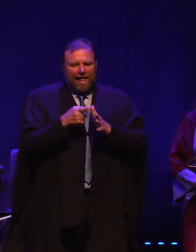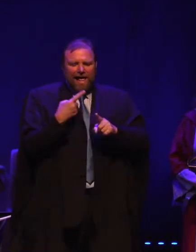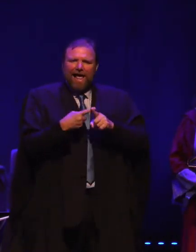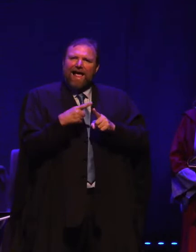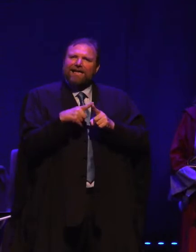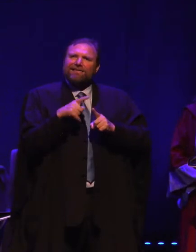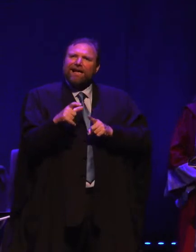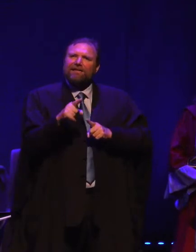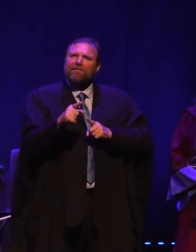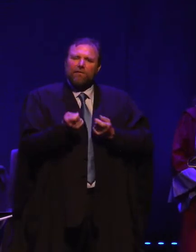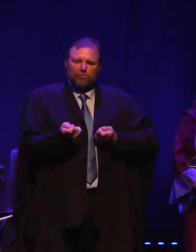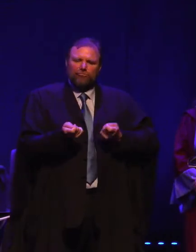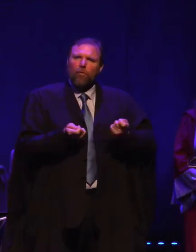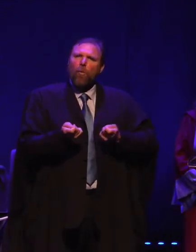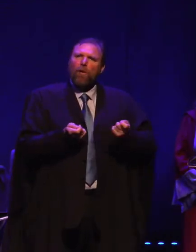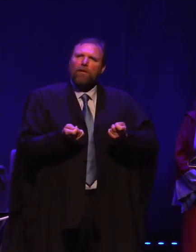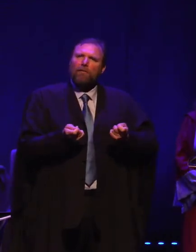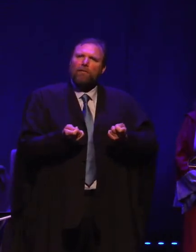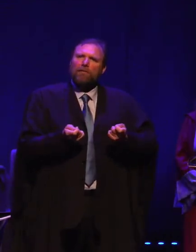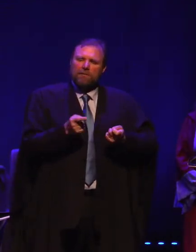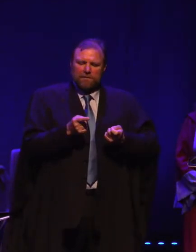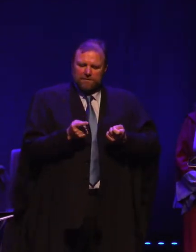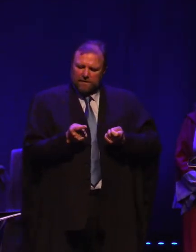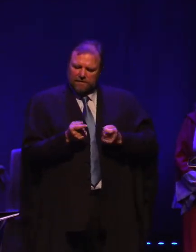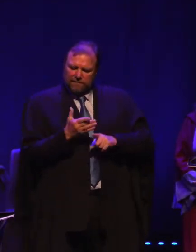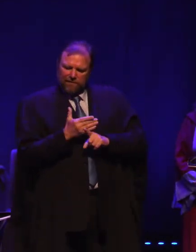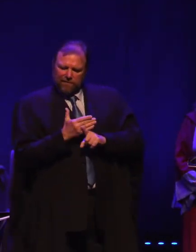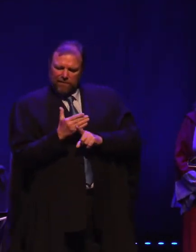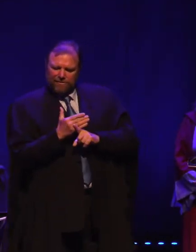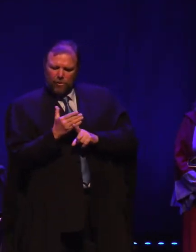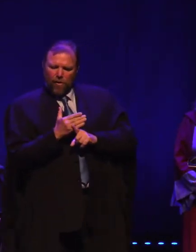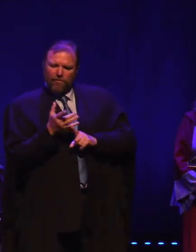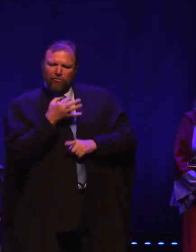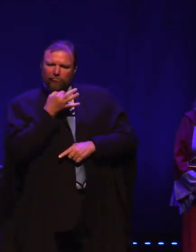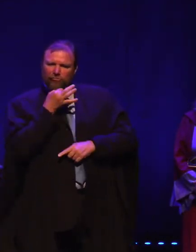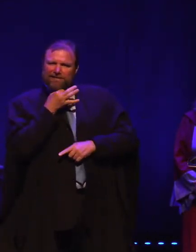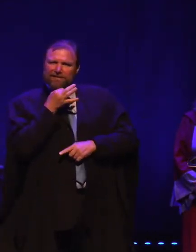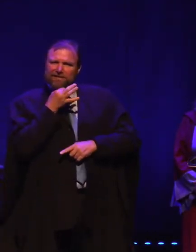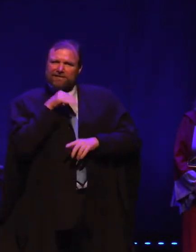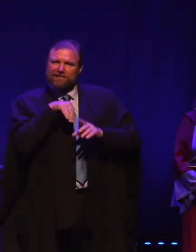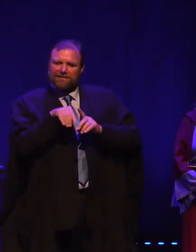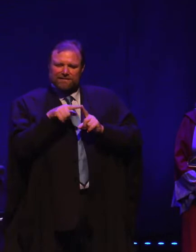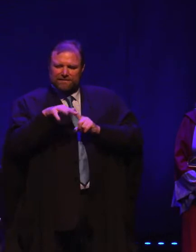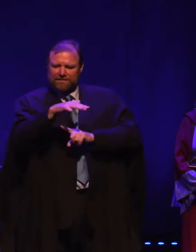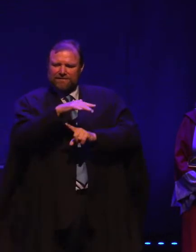unfakeable measure for risk behaviours in forensic psychiatric settings.